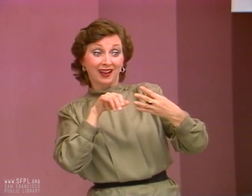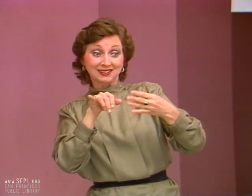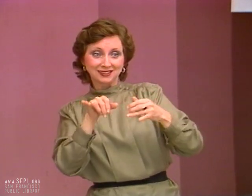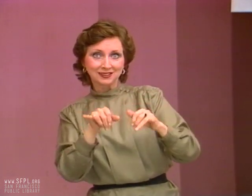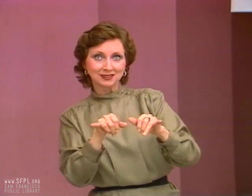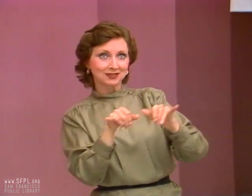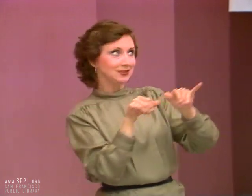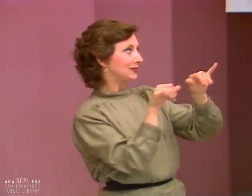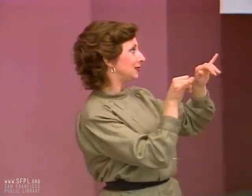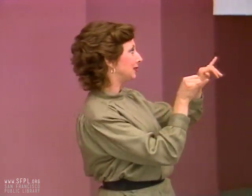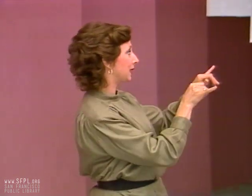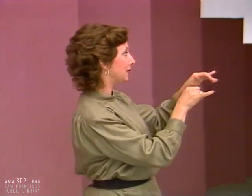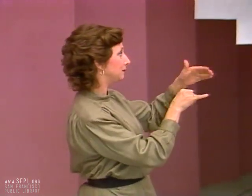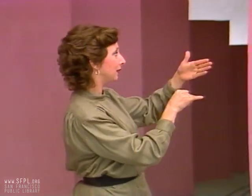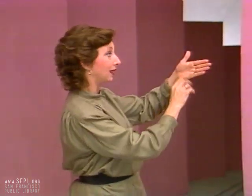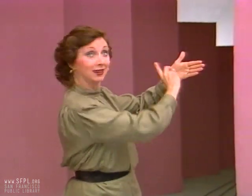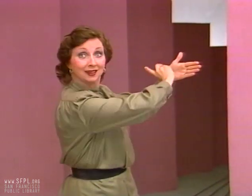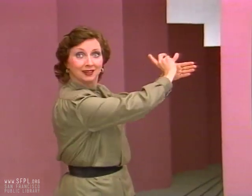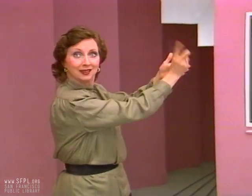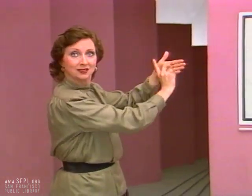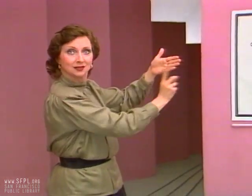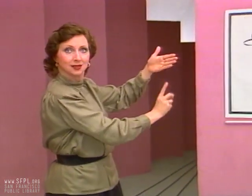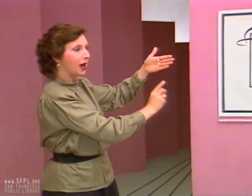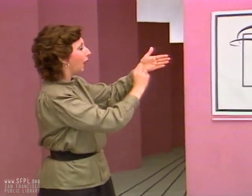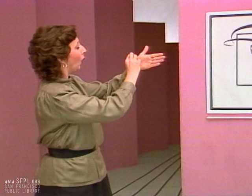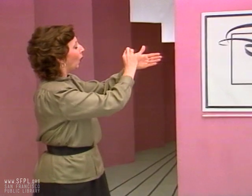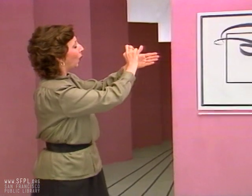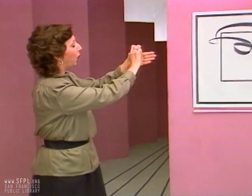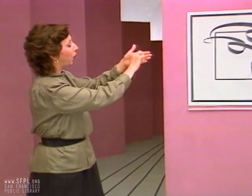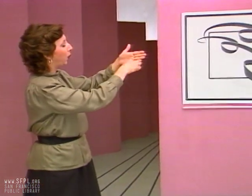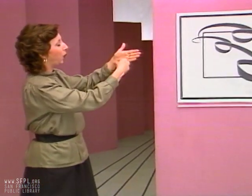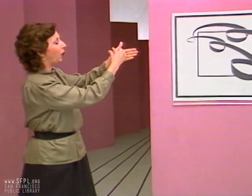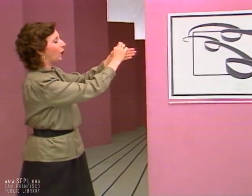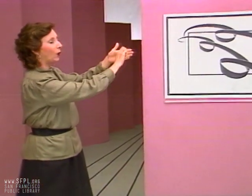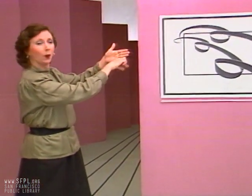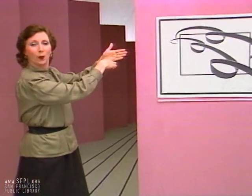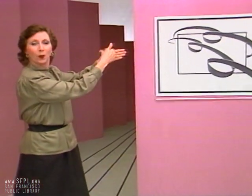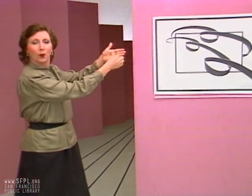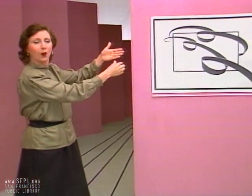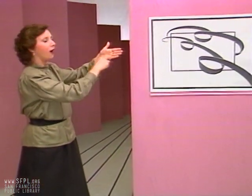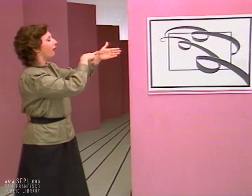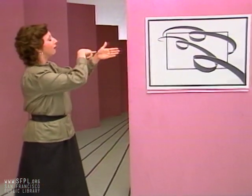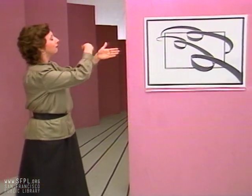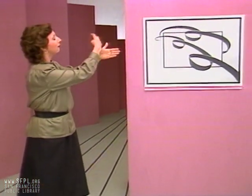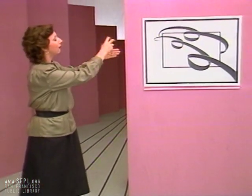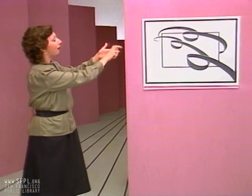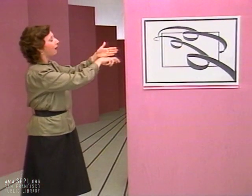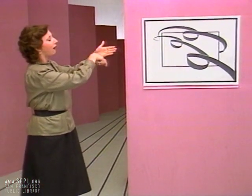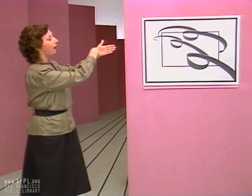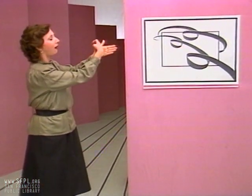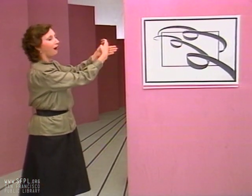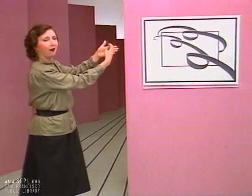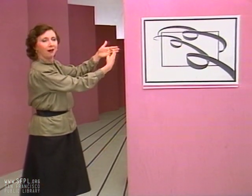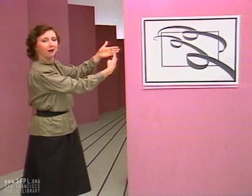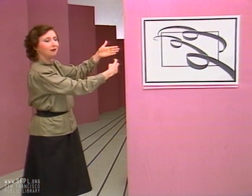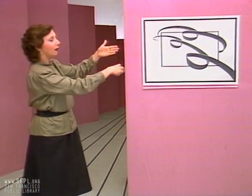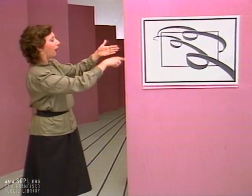Just as our logo symbolizes, our programs have been a video excursion through our past and